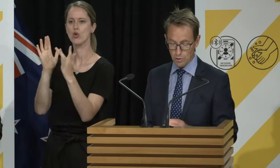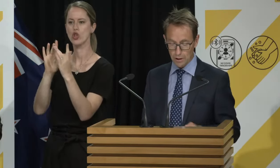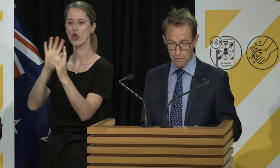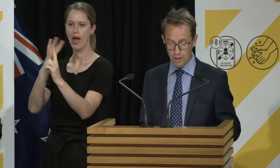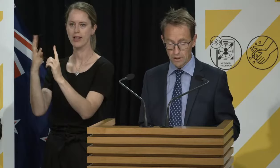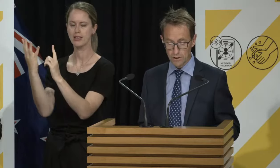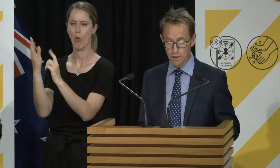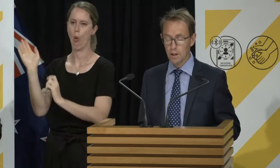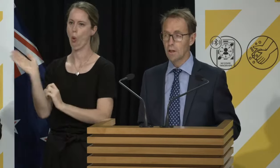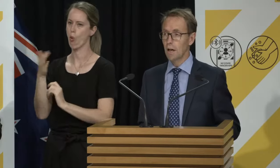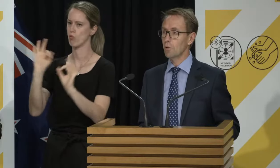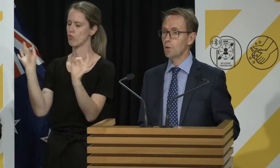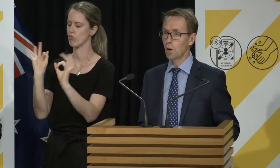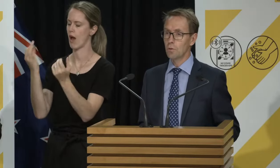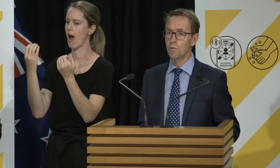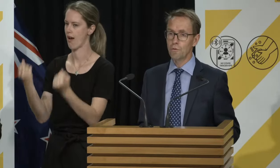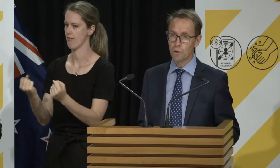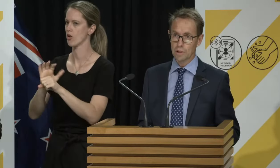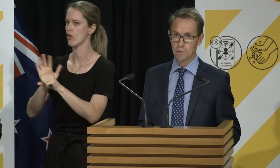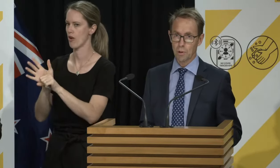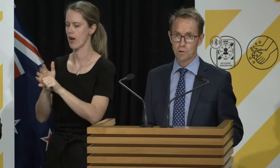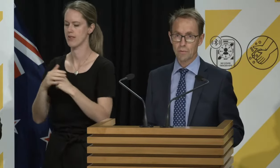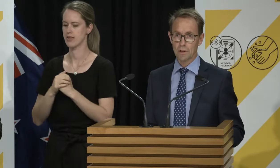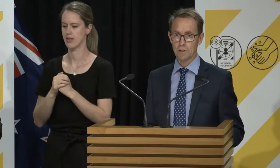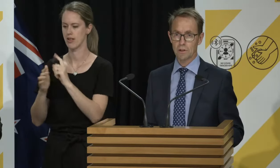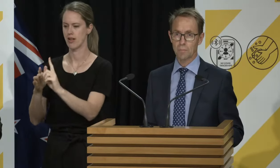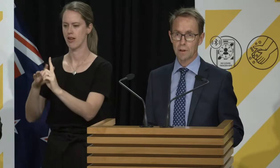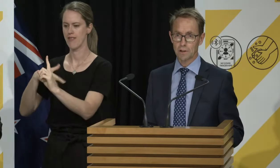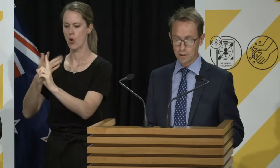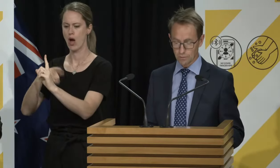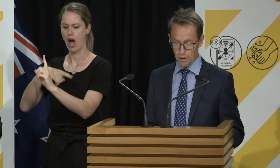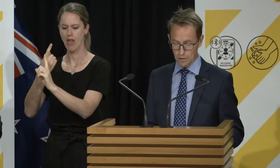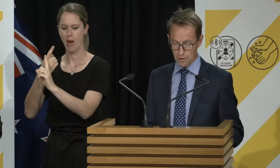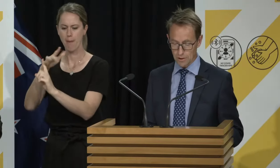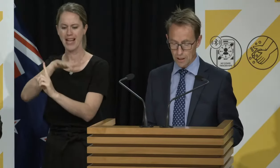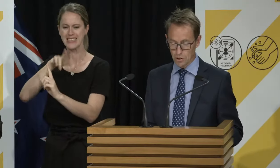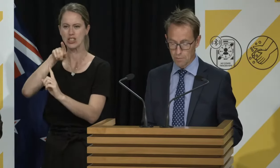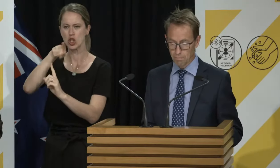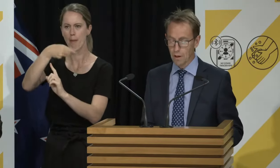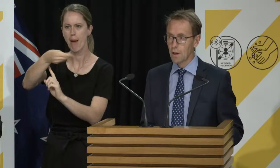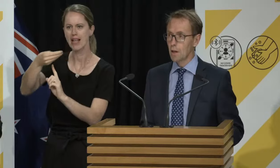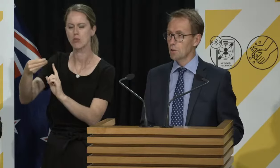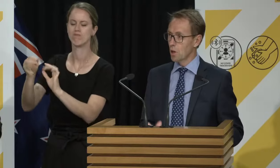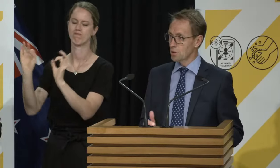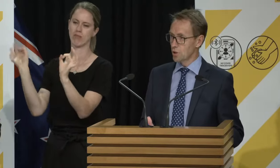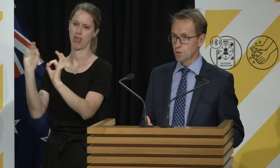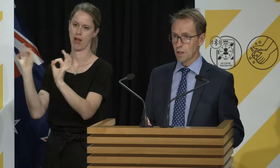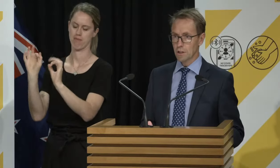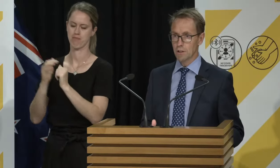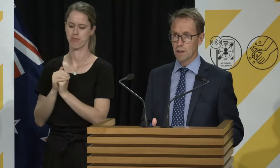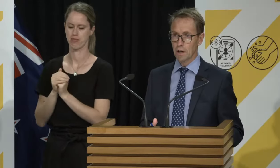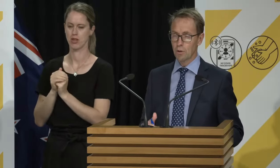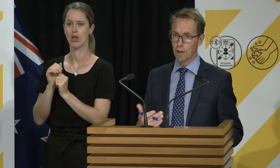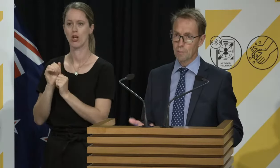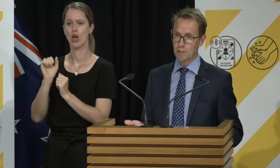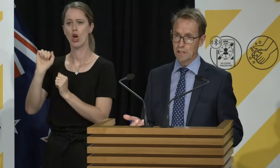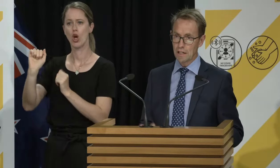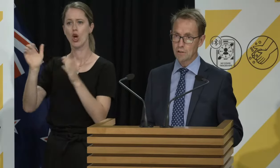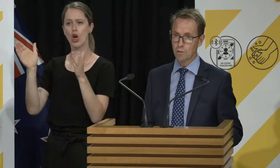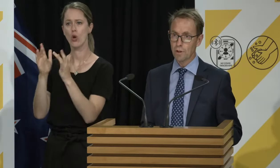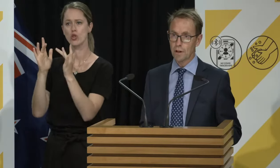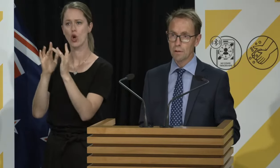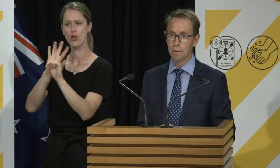to return negative tests, and there are no further exposure events that have been identified at this stage. The close contacts who have coming